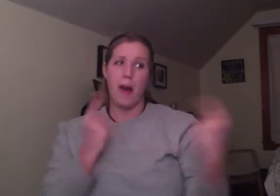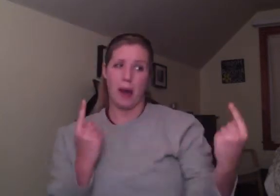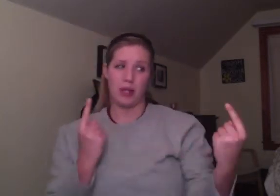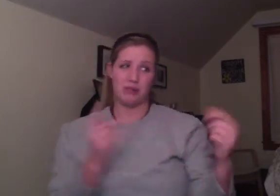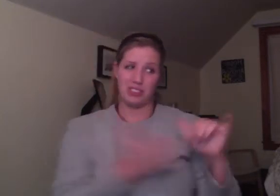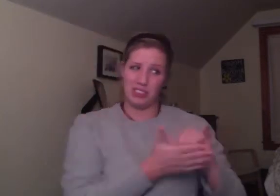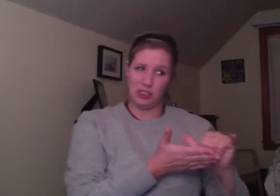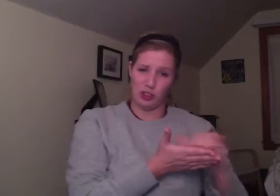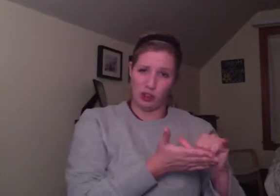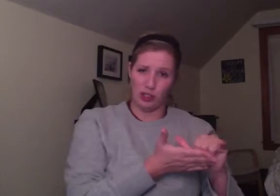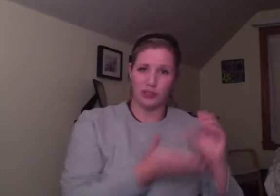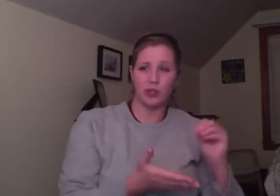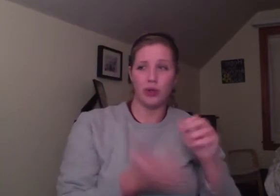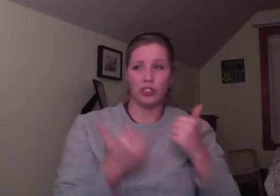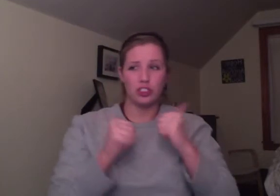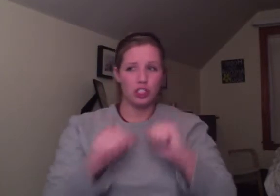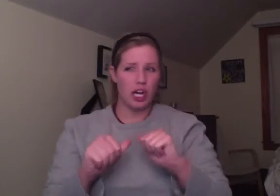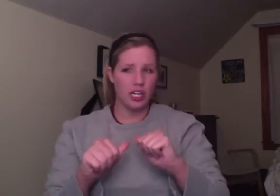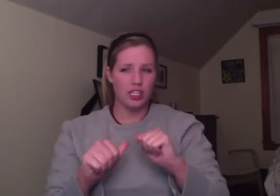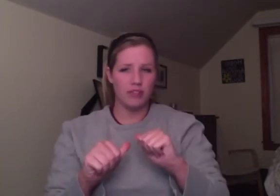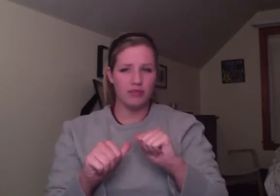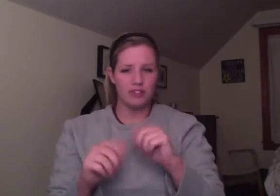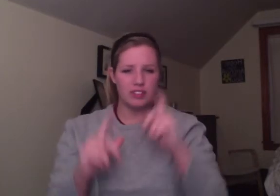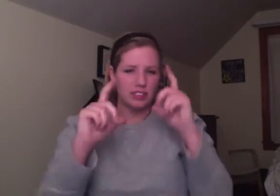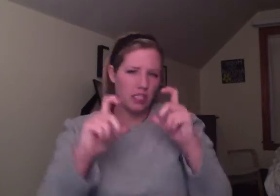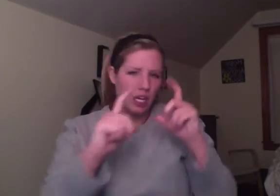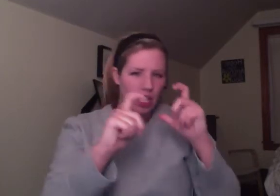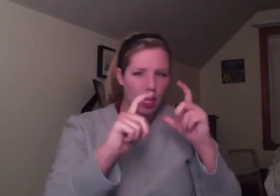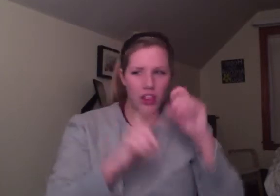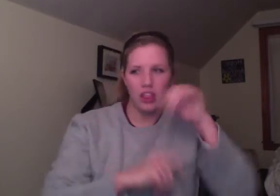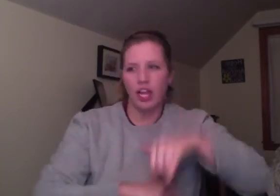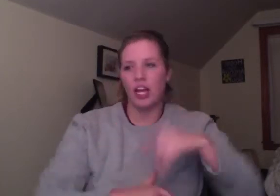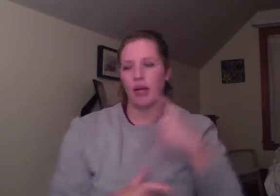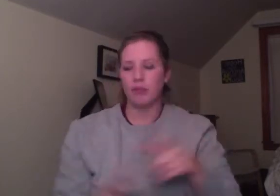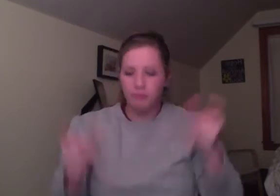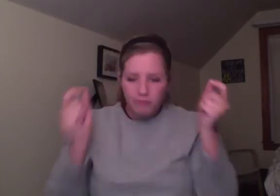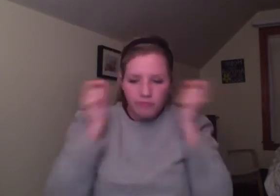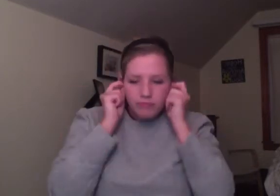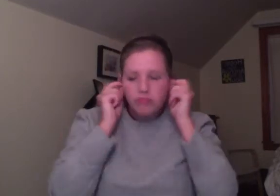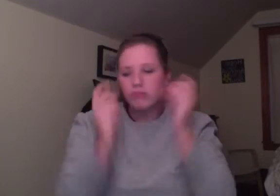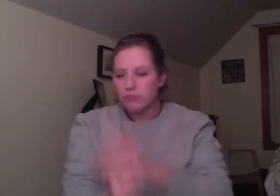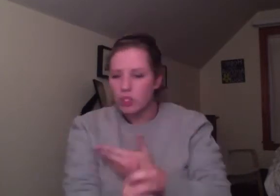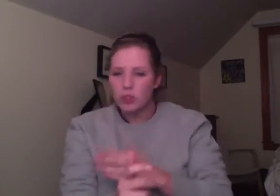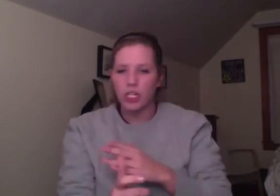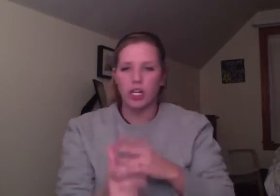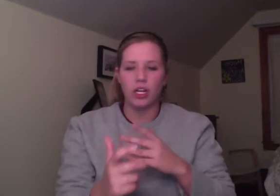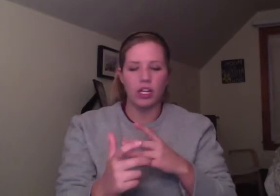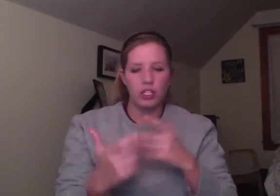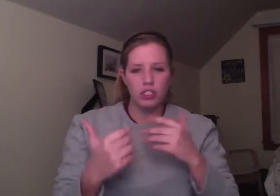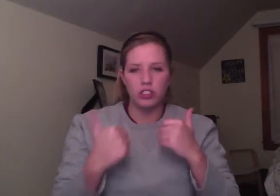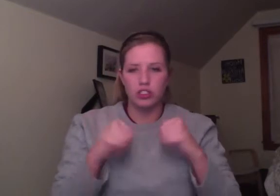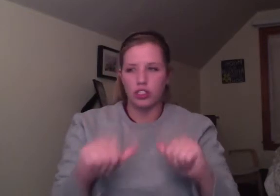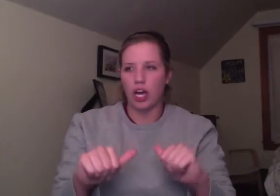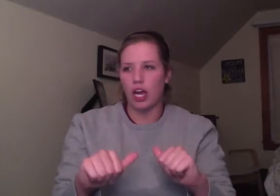that essence. I would walk around downtown, I'd put in my iPod, and I'd listen to that song, and I would go to the alleyways and take all